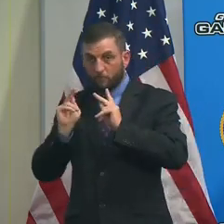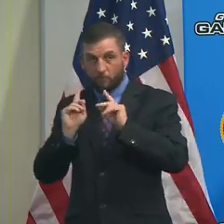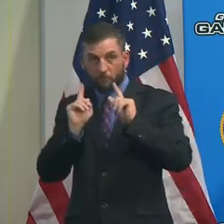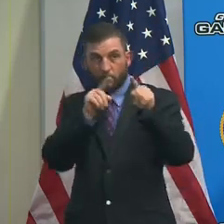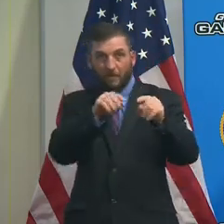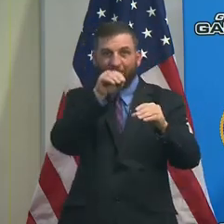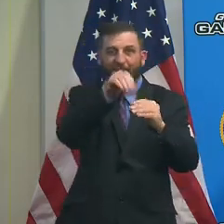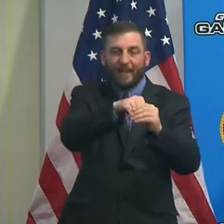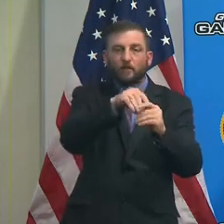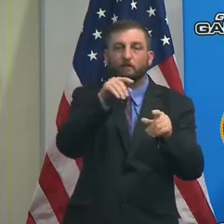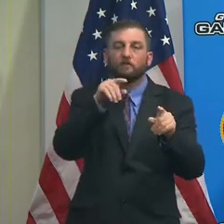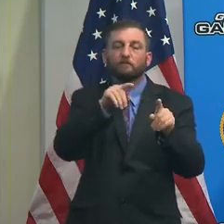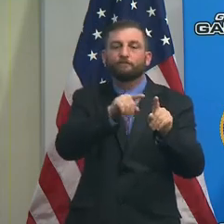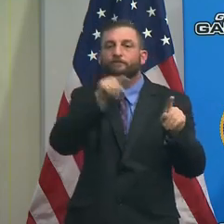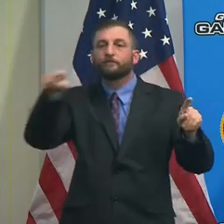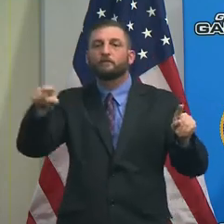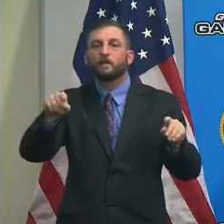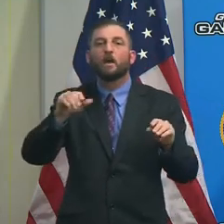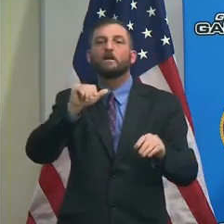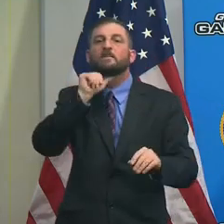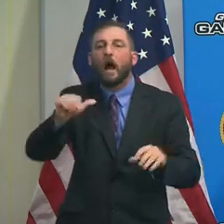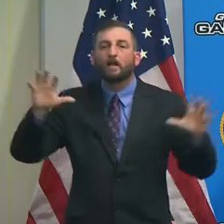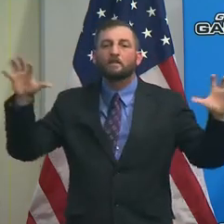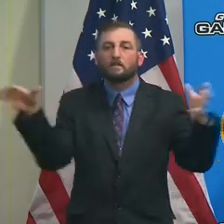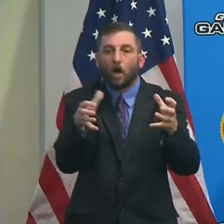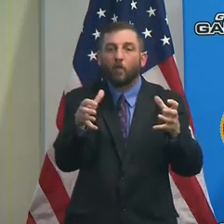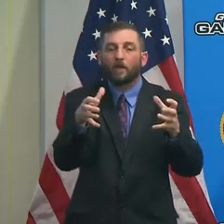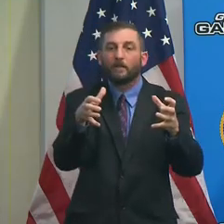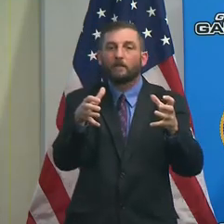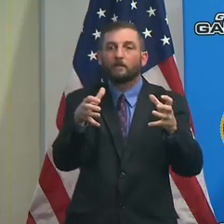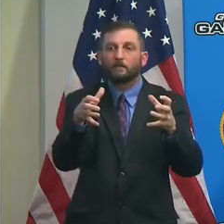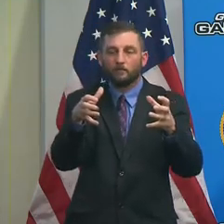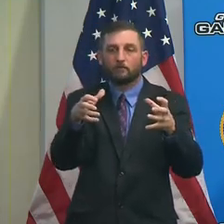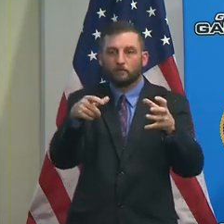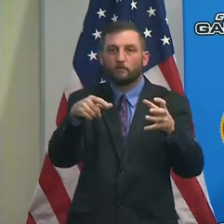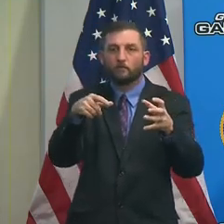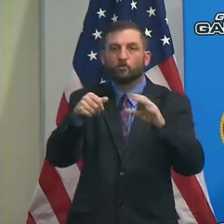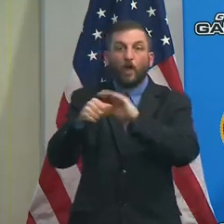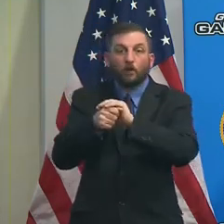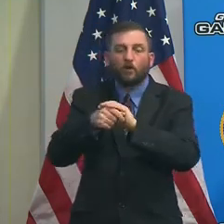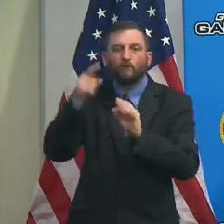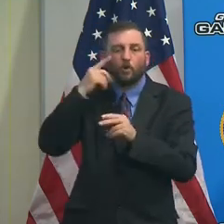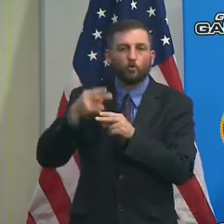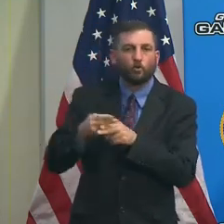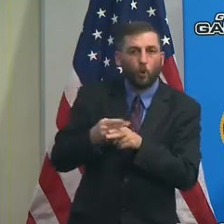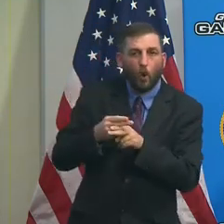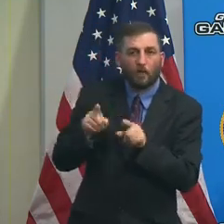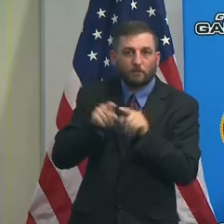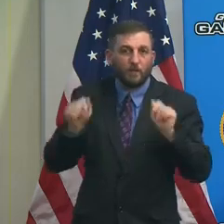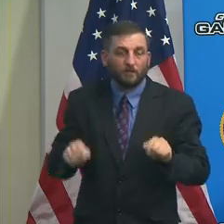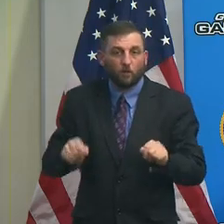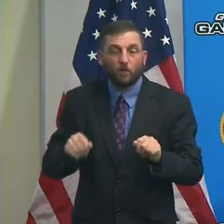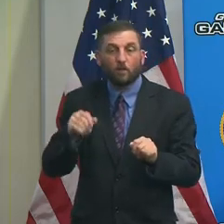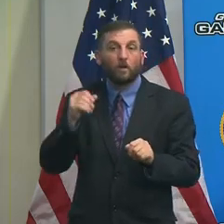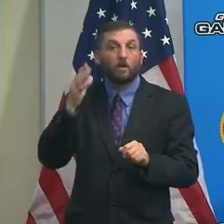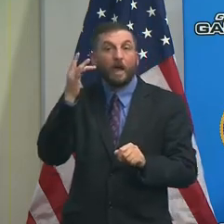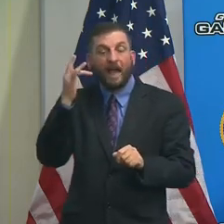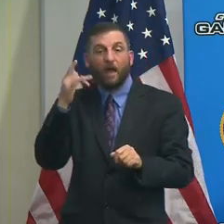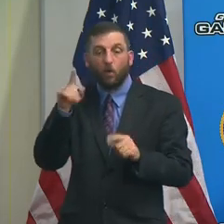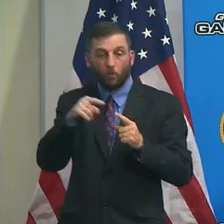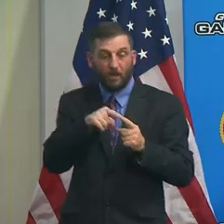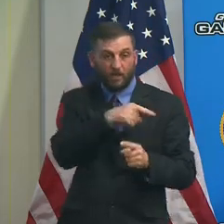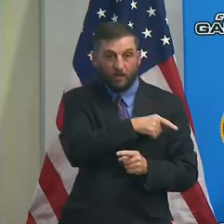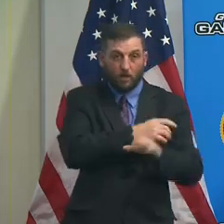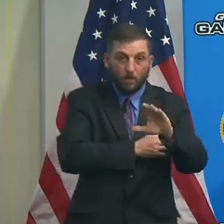the non-congregate shelters for the shortest amount of time possible, so that when this storm clears the area